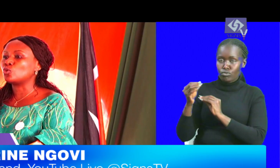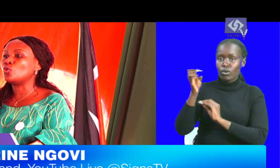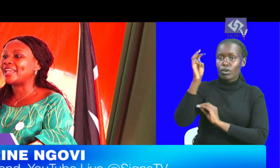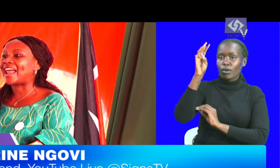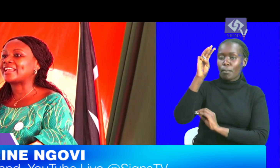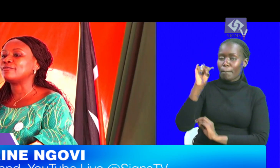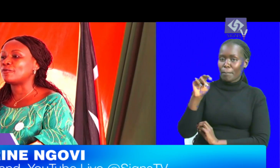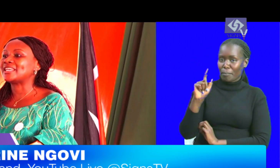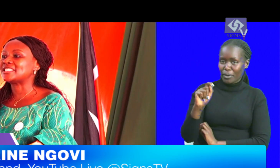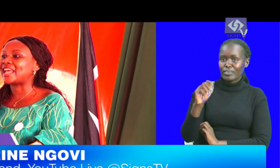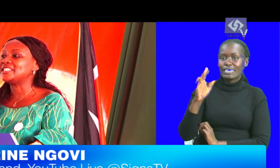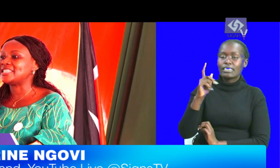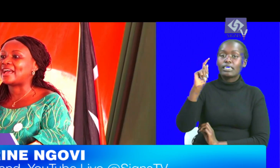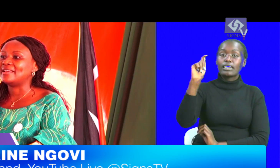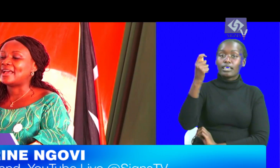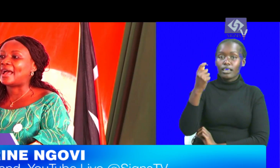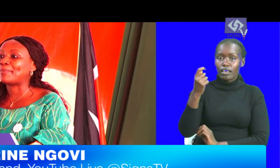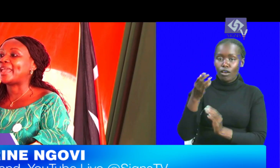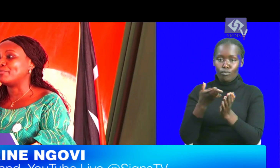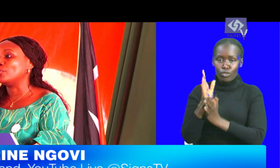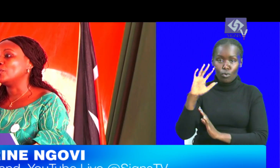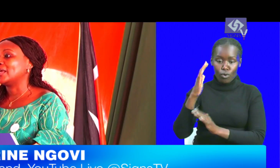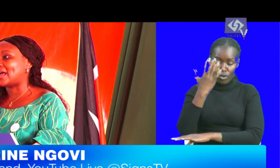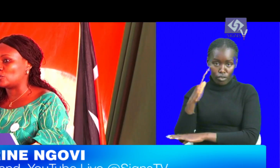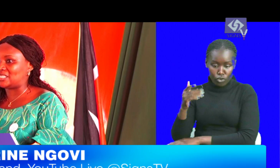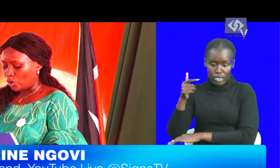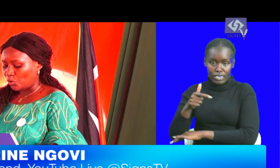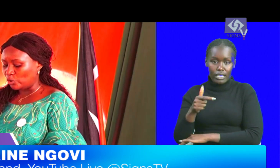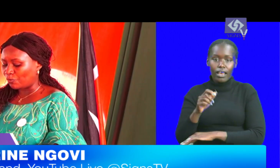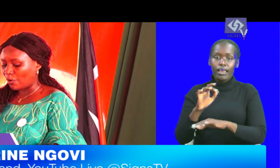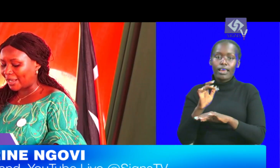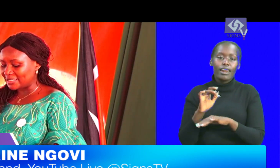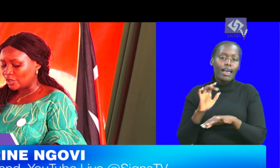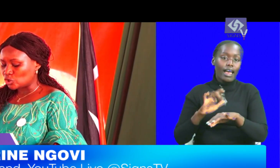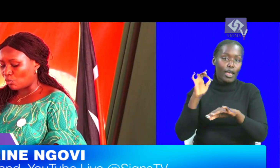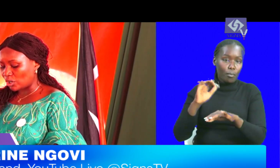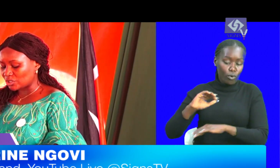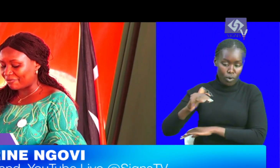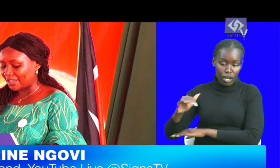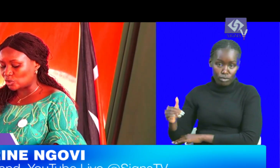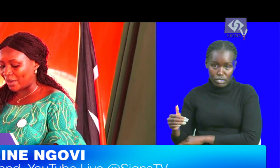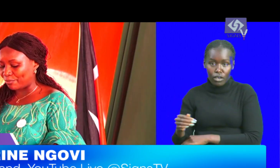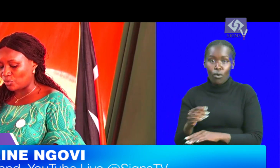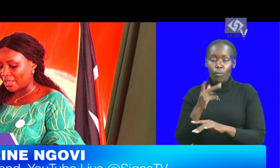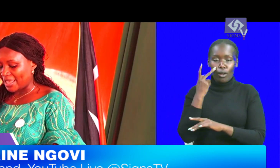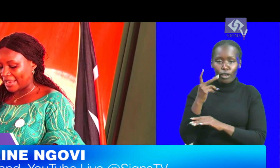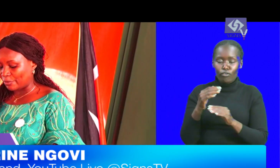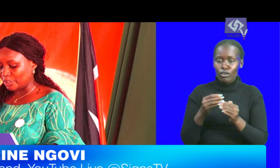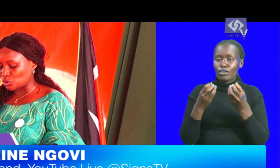through Erangi Forest right here, Upper Embu County. We look forward to more traffic to Embu, and I wish to